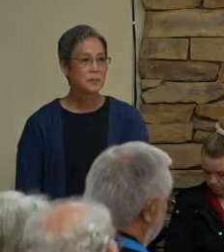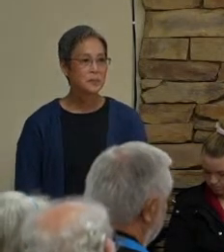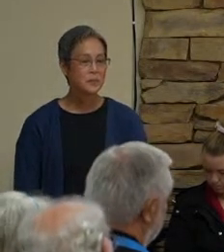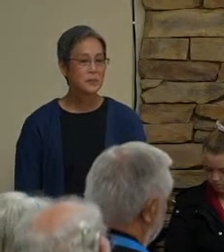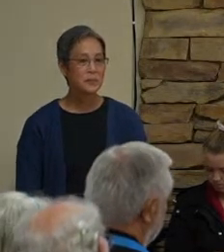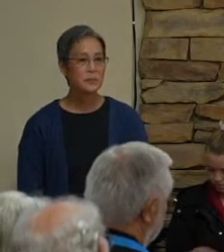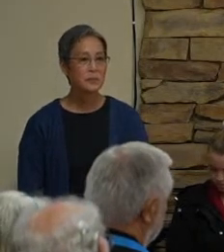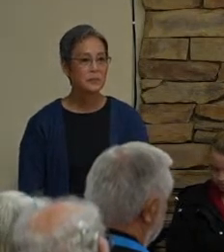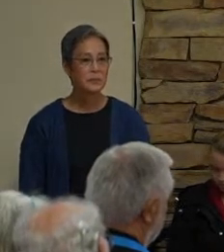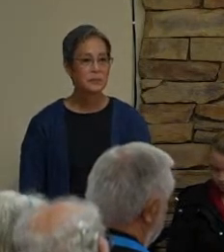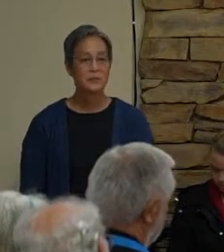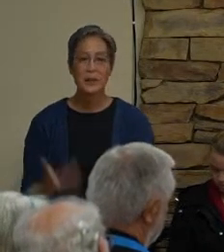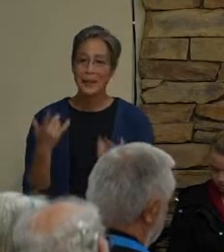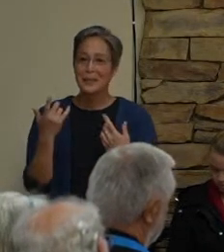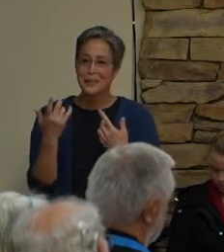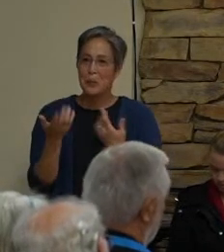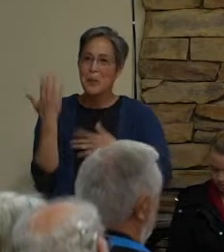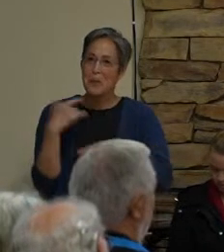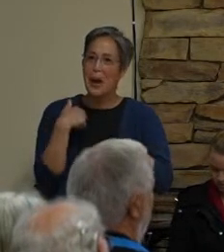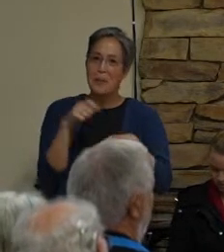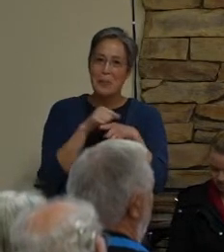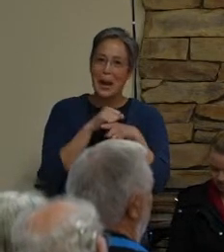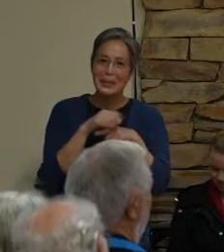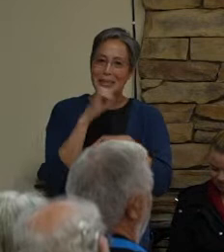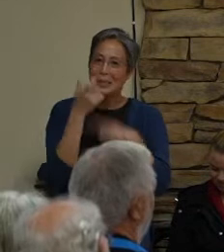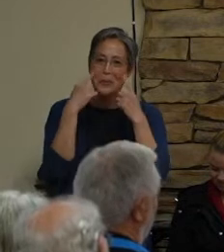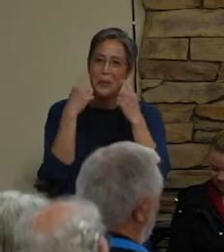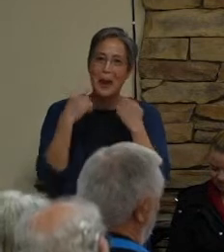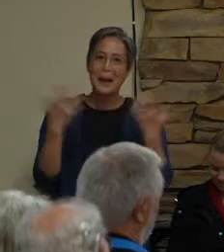I didn't leave my practice,